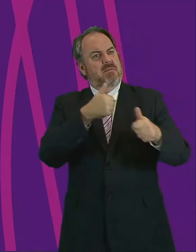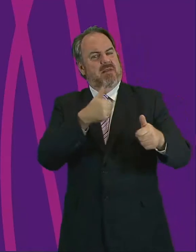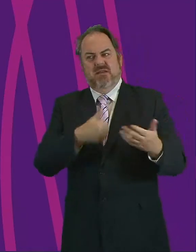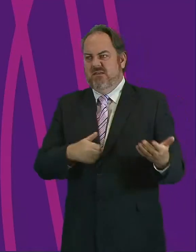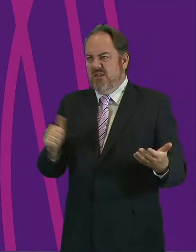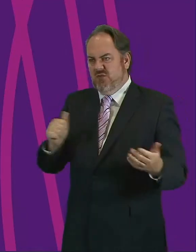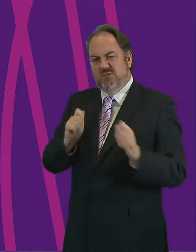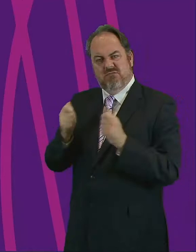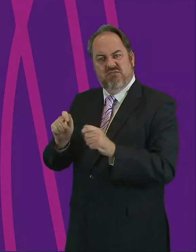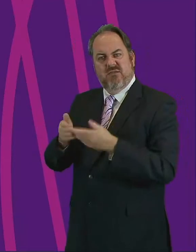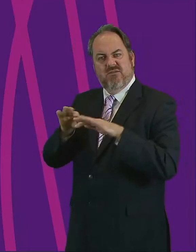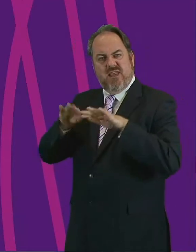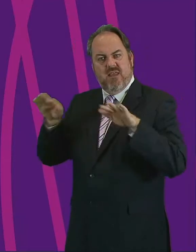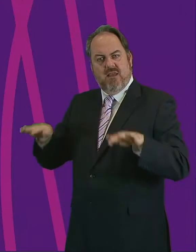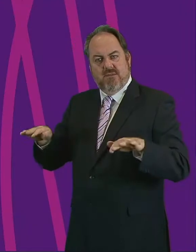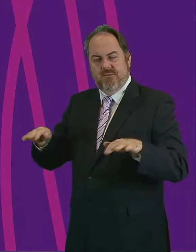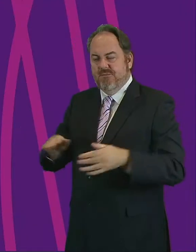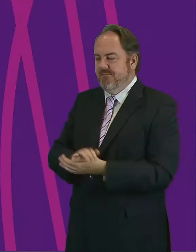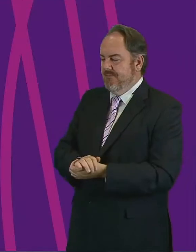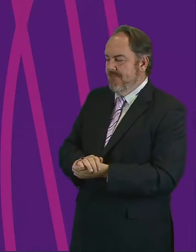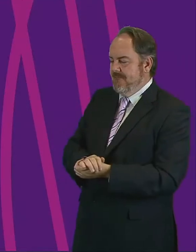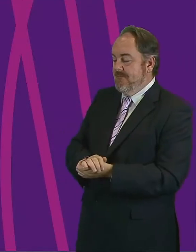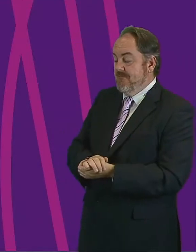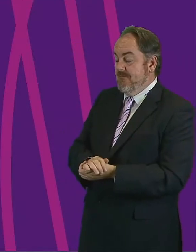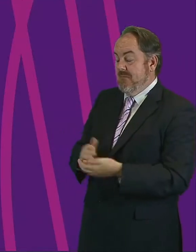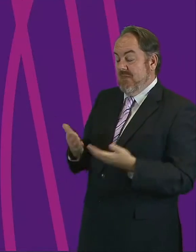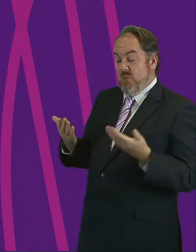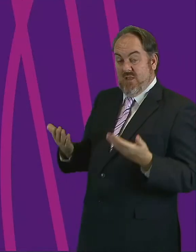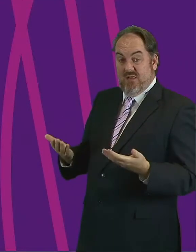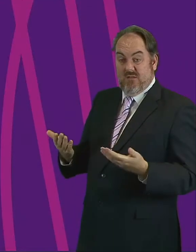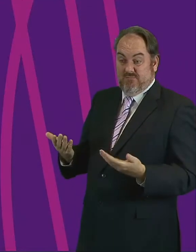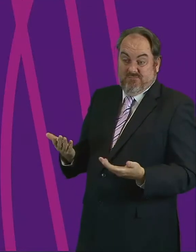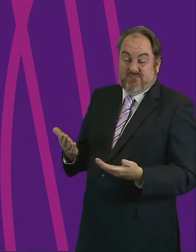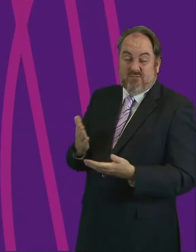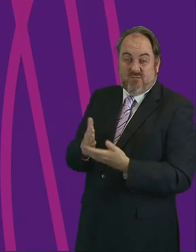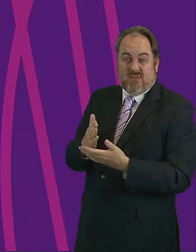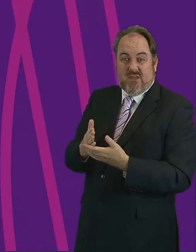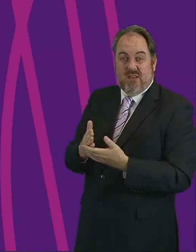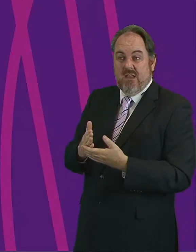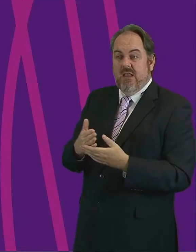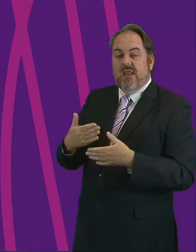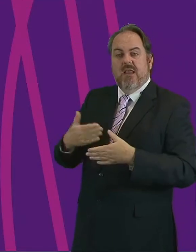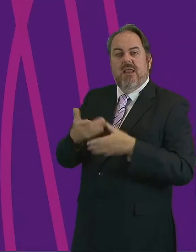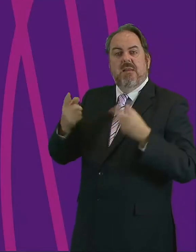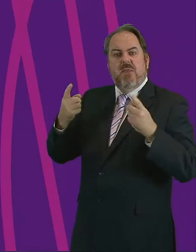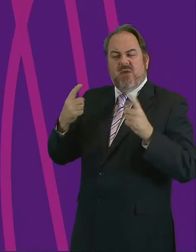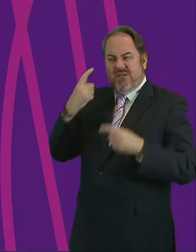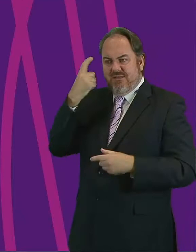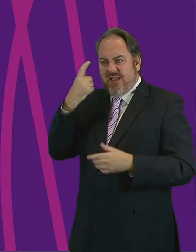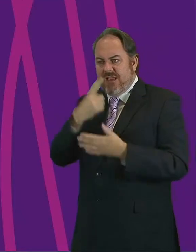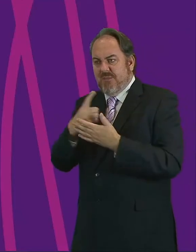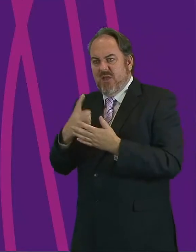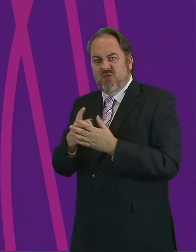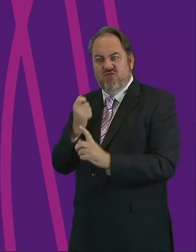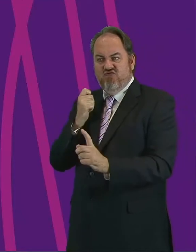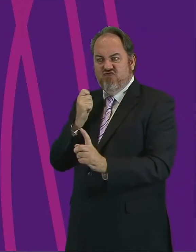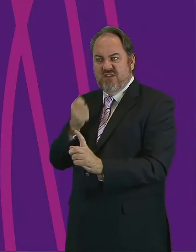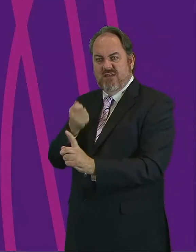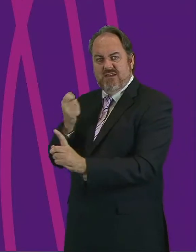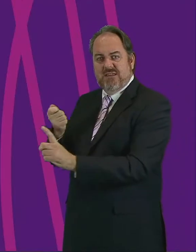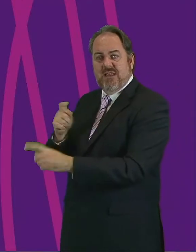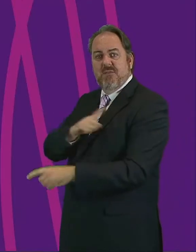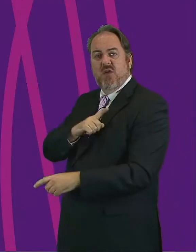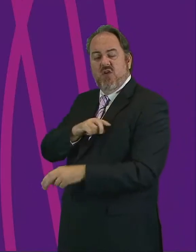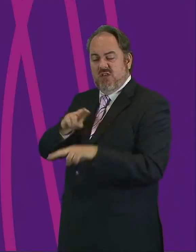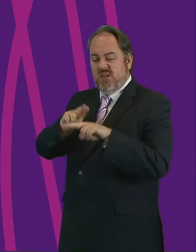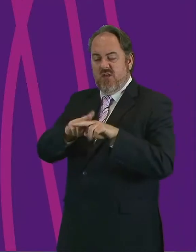point I'd make is that employers are starting to make decisions about redundancies in part because they know that the furlough scheme is coming to an